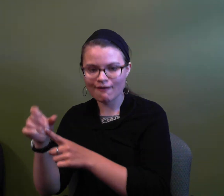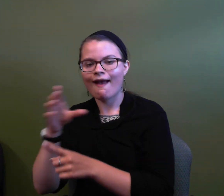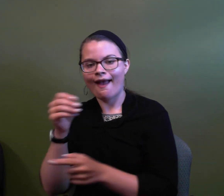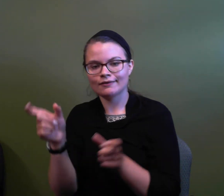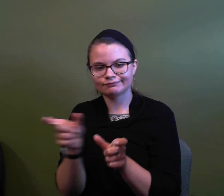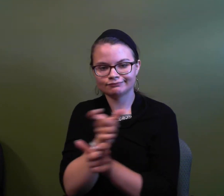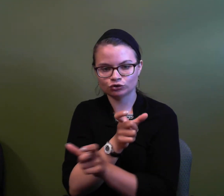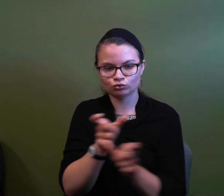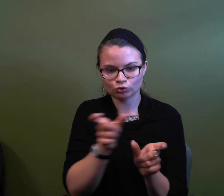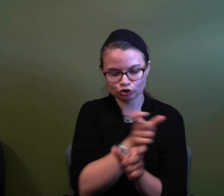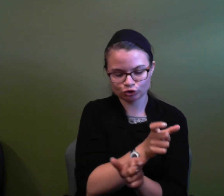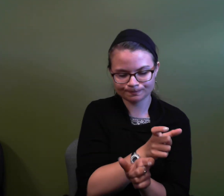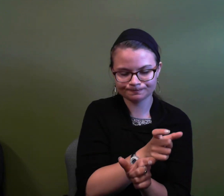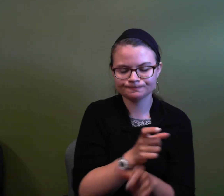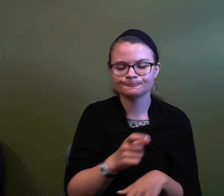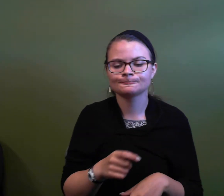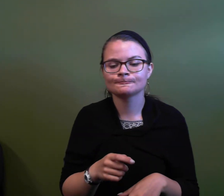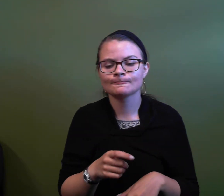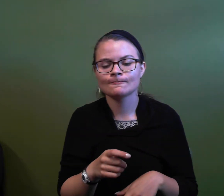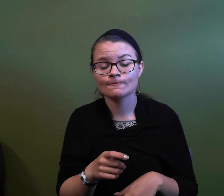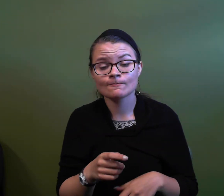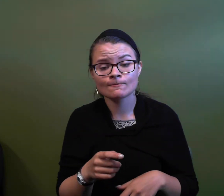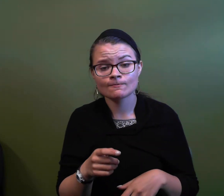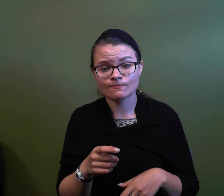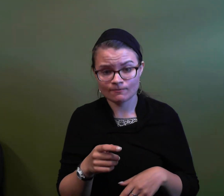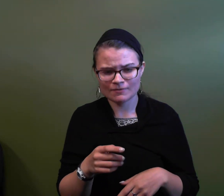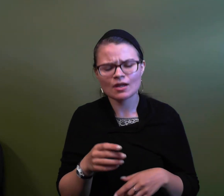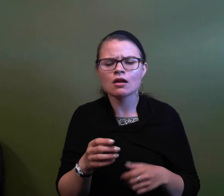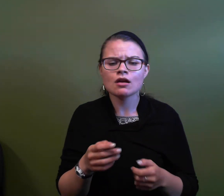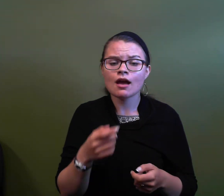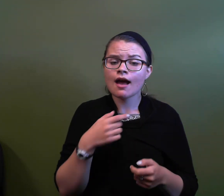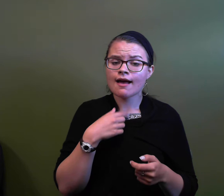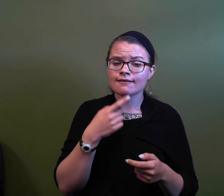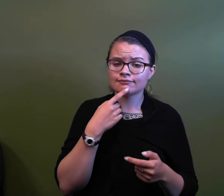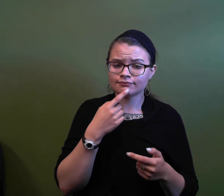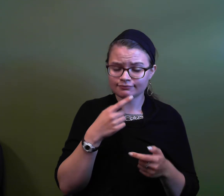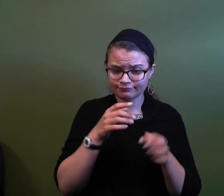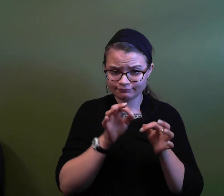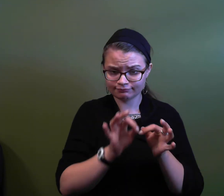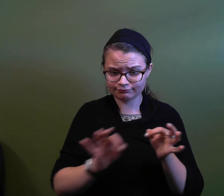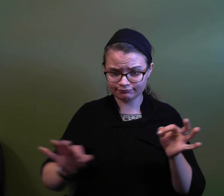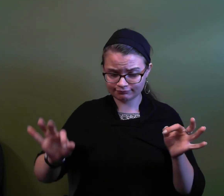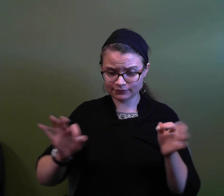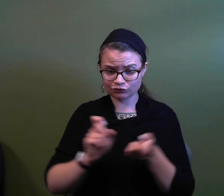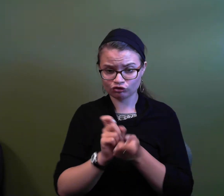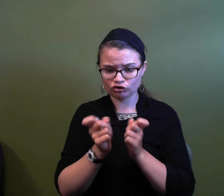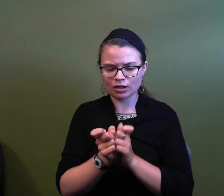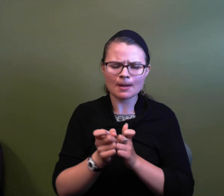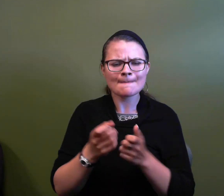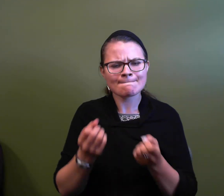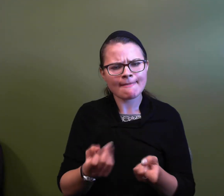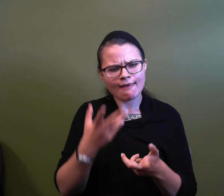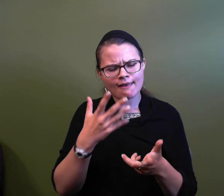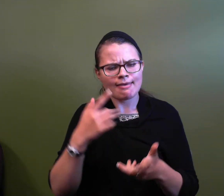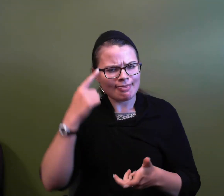would argue that the economy is the most important factor in nation building, I think education has a